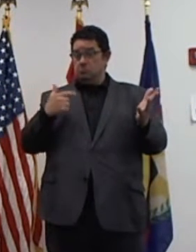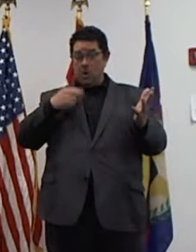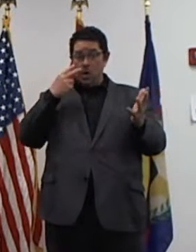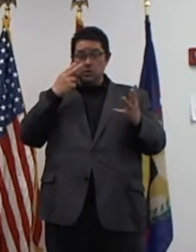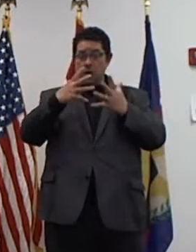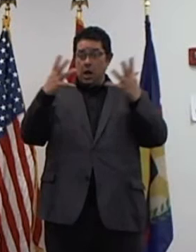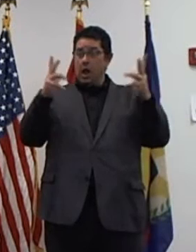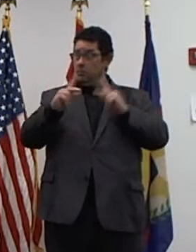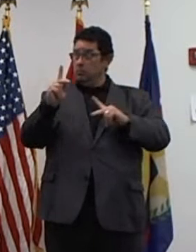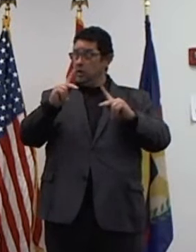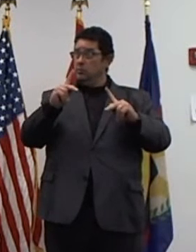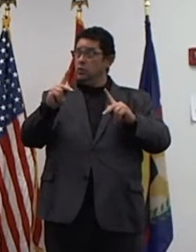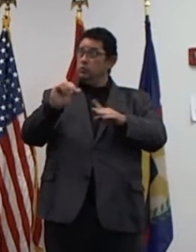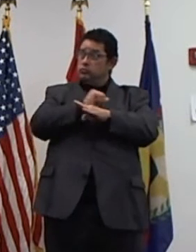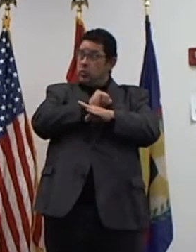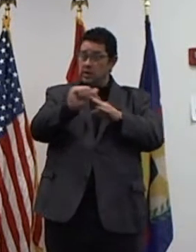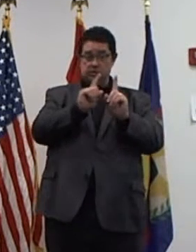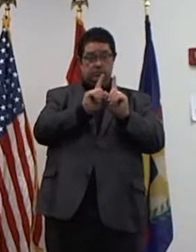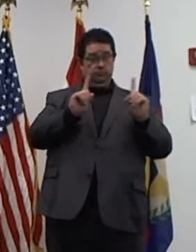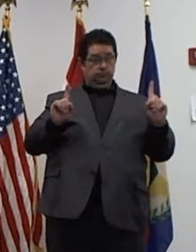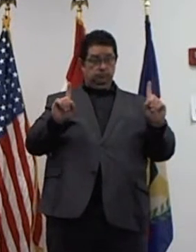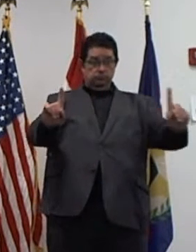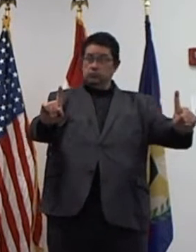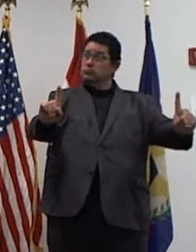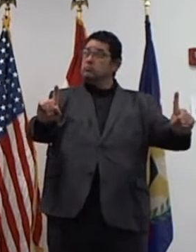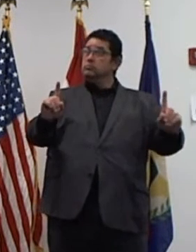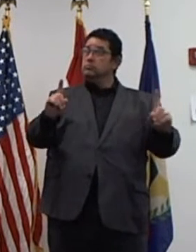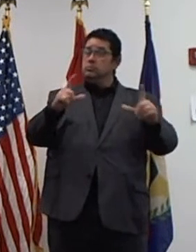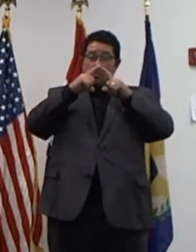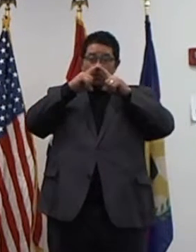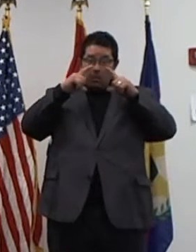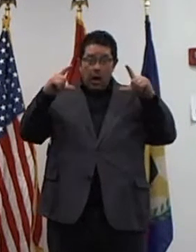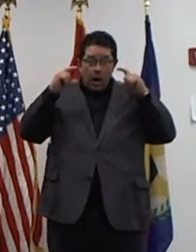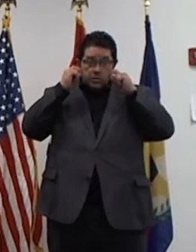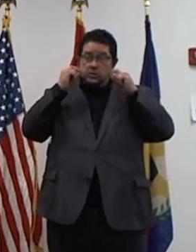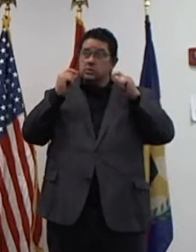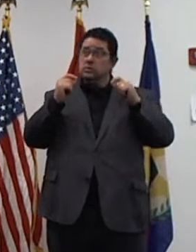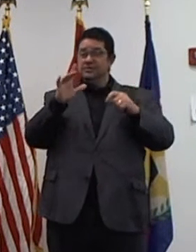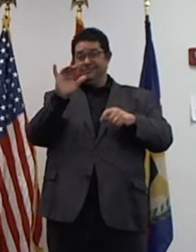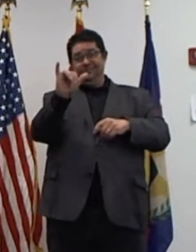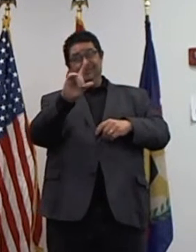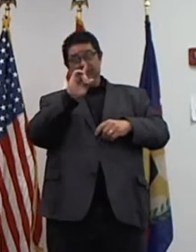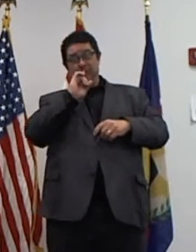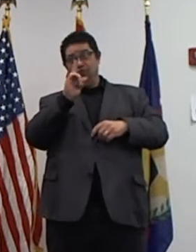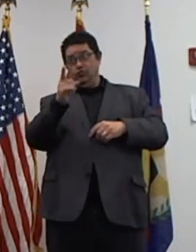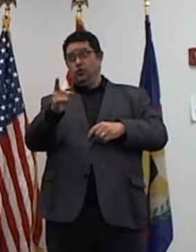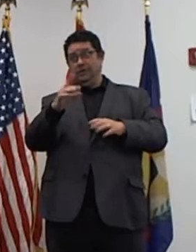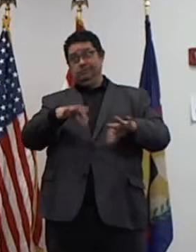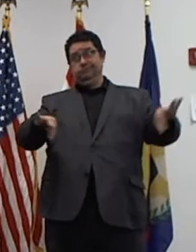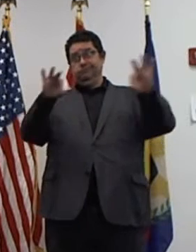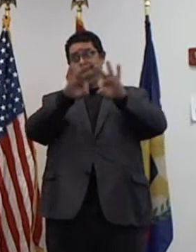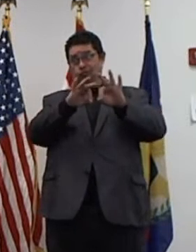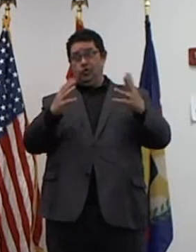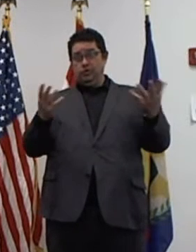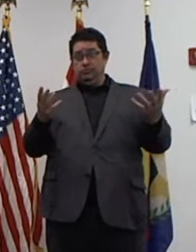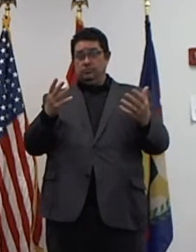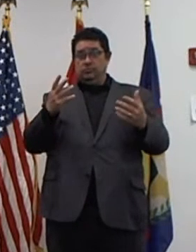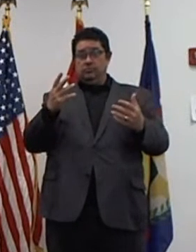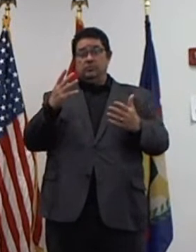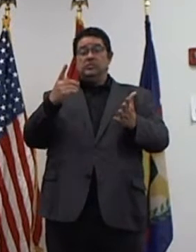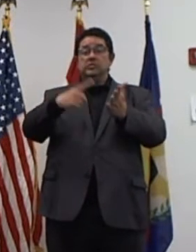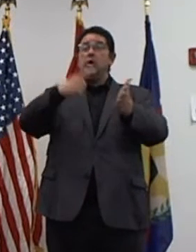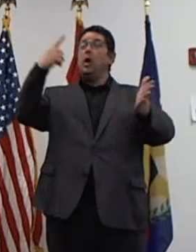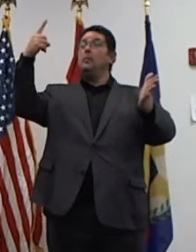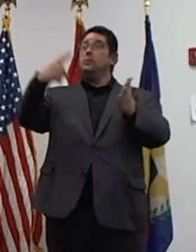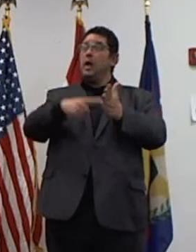people in the community practicing social distancing. I see a lot of people with masks on, and that really is our path forward. On occasion, I see people without masks,